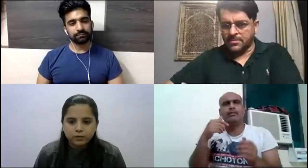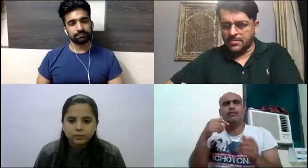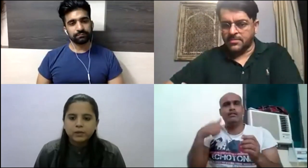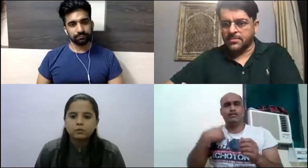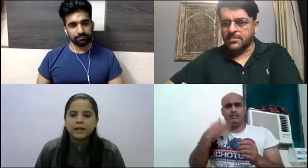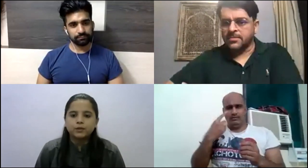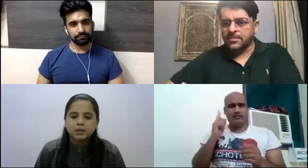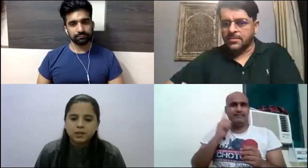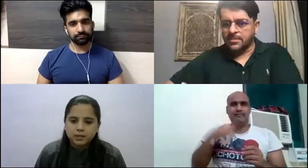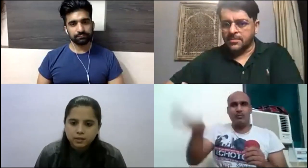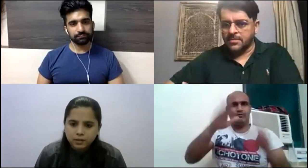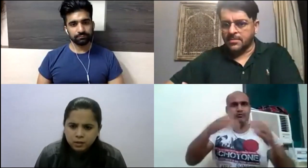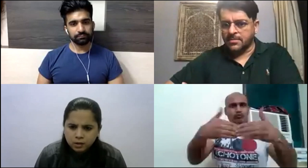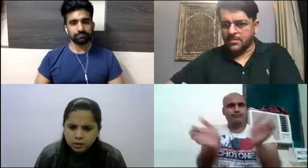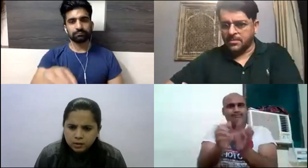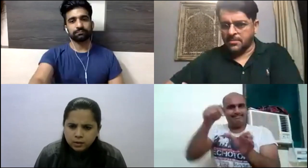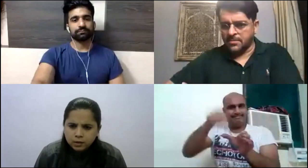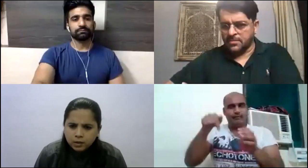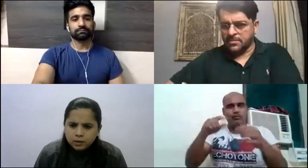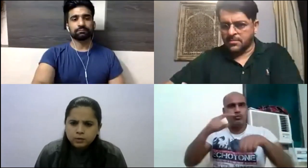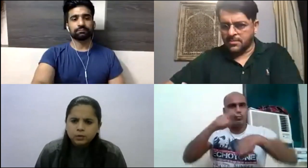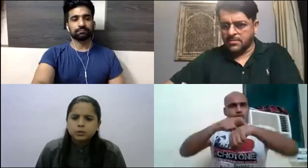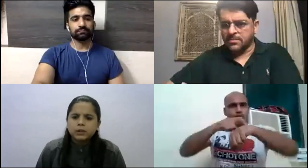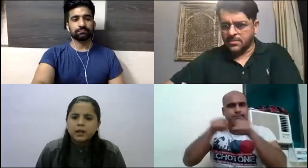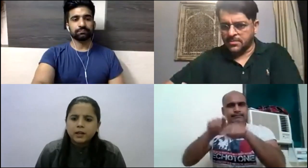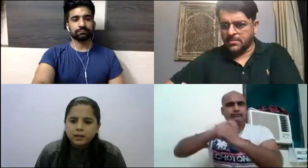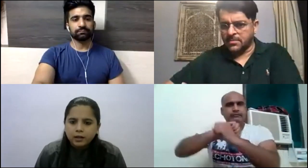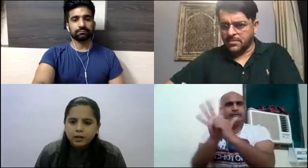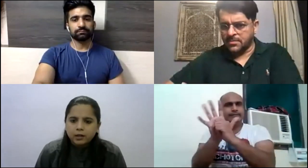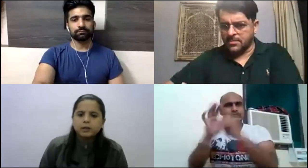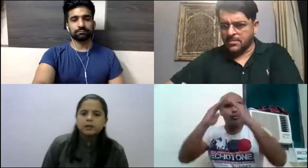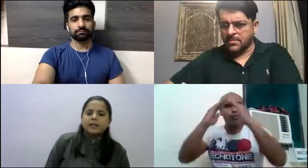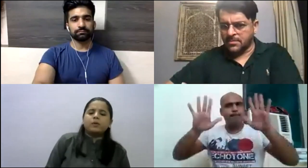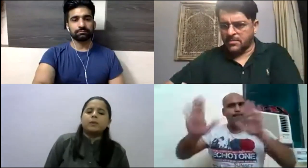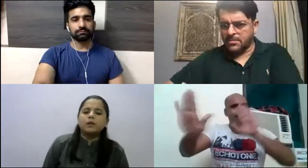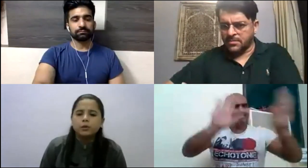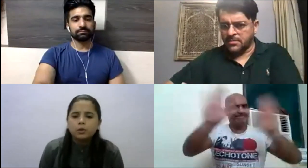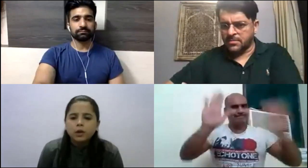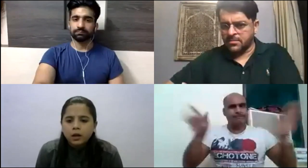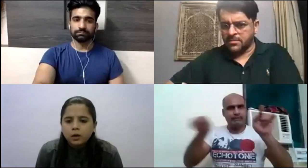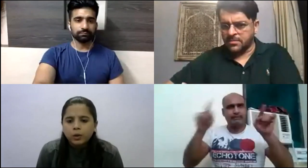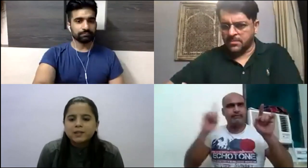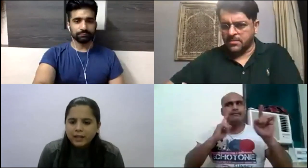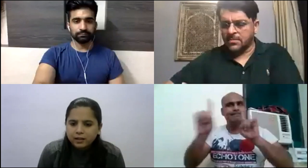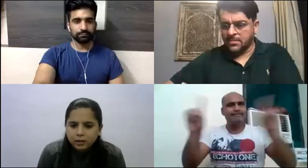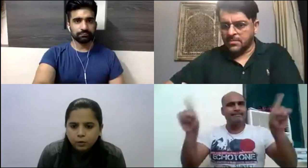question. Like to put. So there are deaf people,